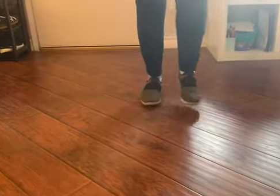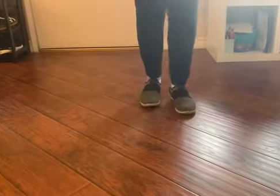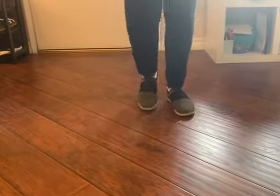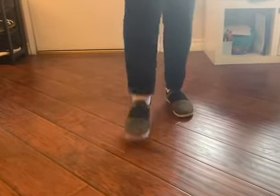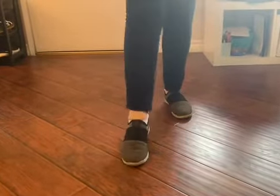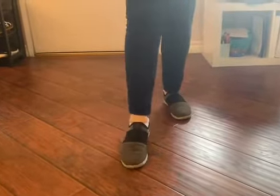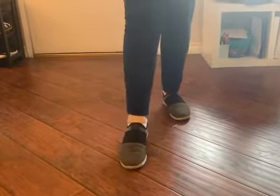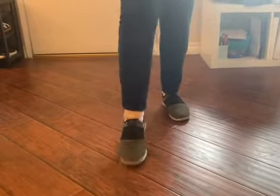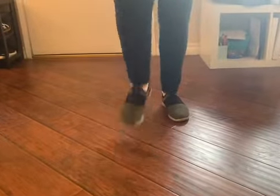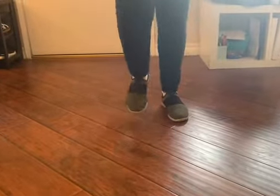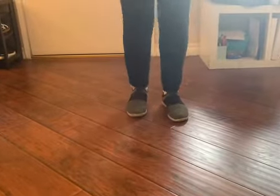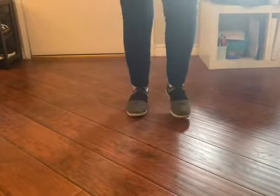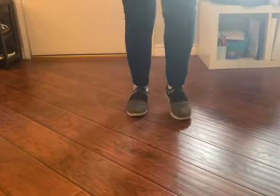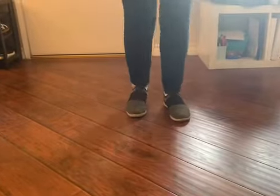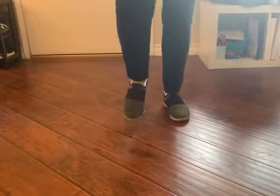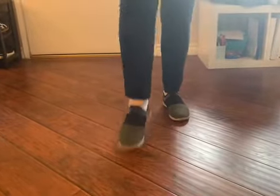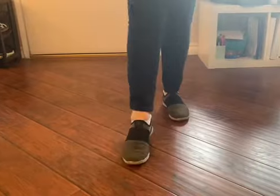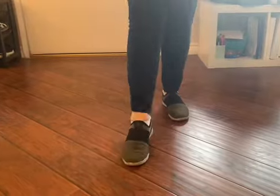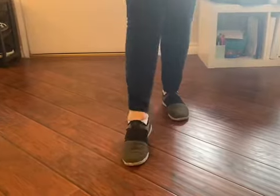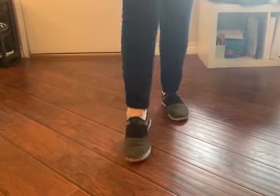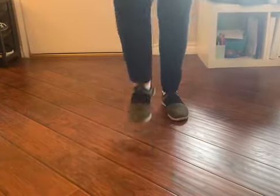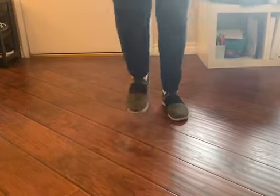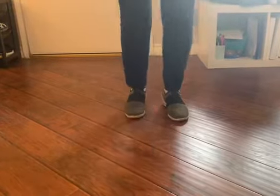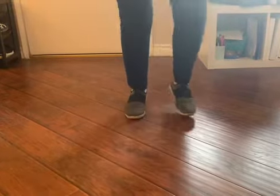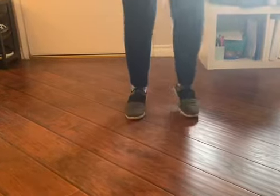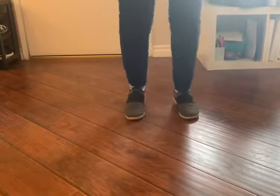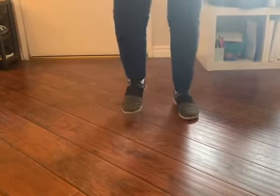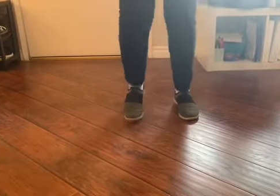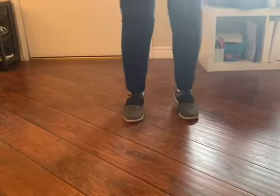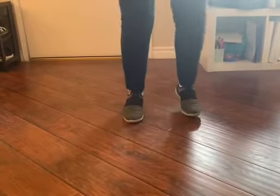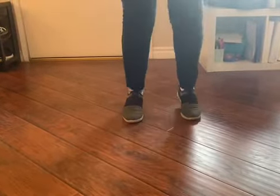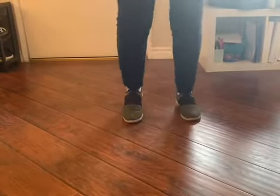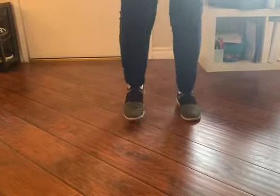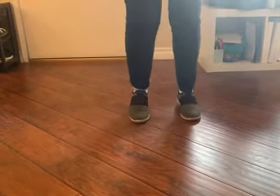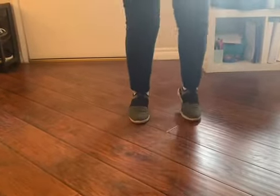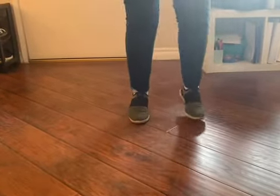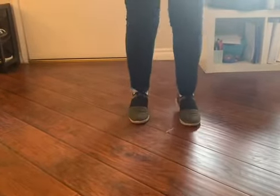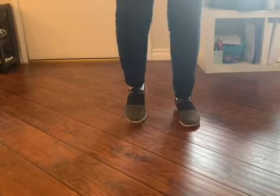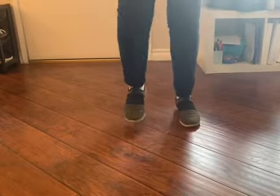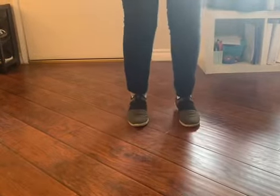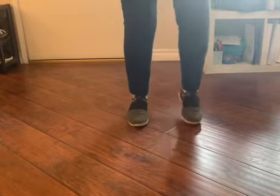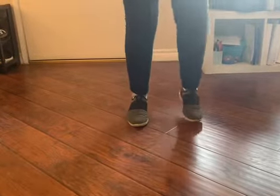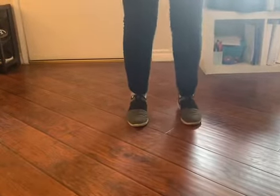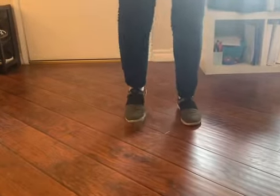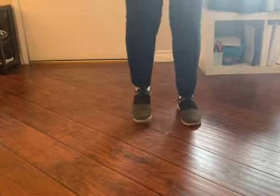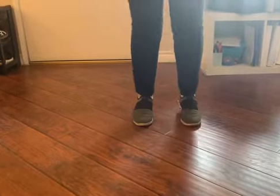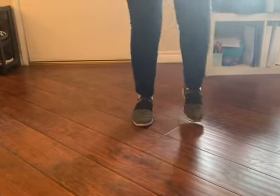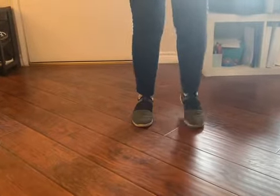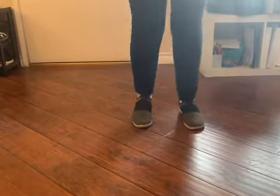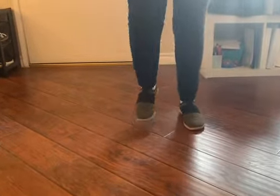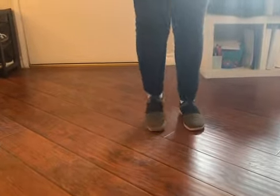Tiptoe, step. Tiptoe, step. Tiptoe, tiptoe, tiptoe, tiptoe, tiptoe,